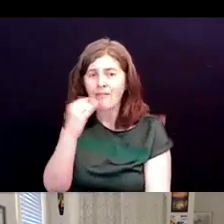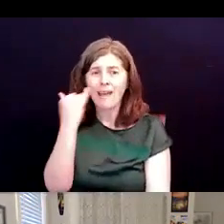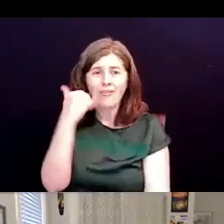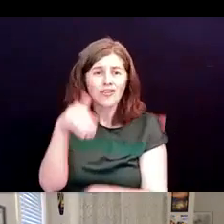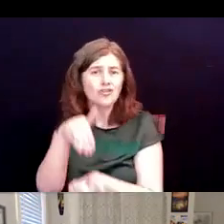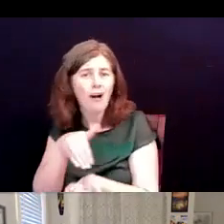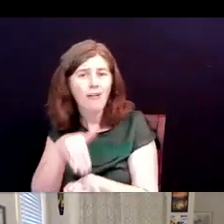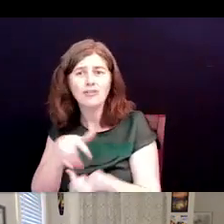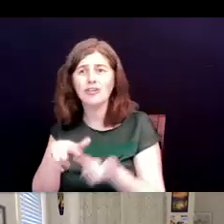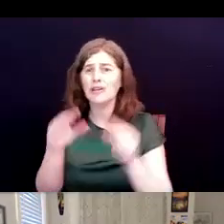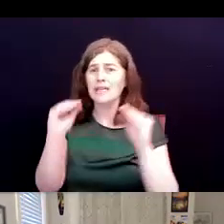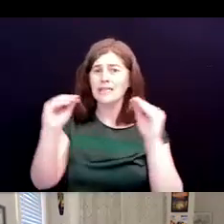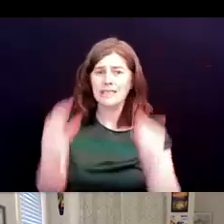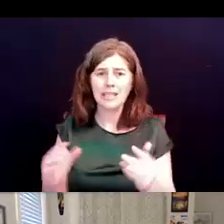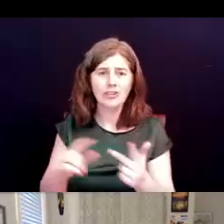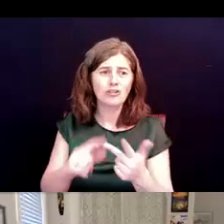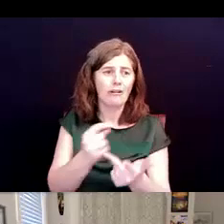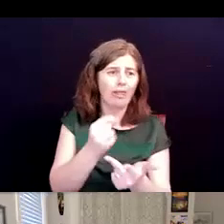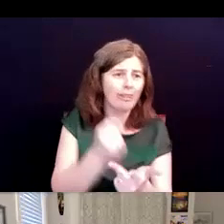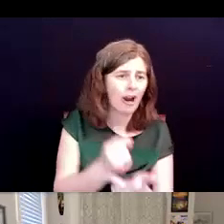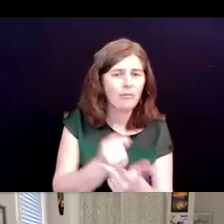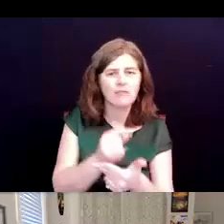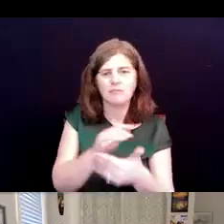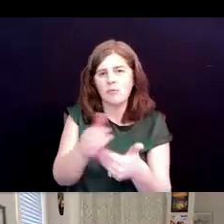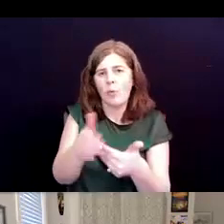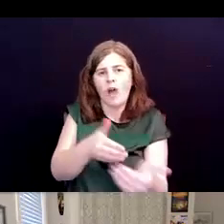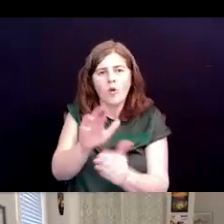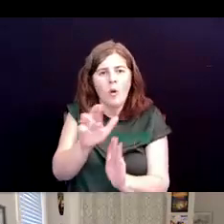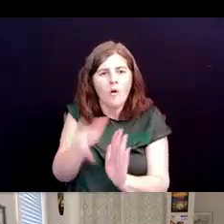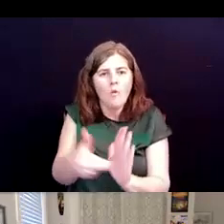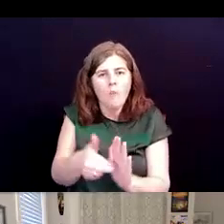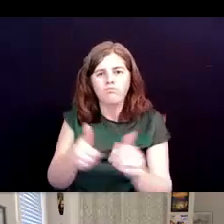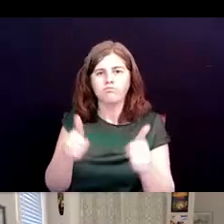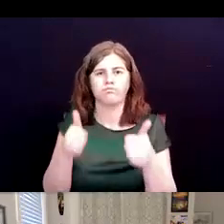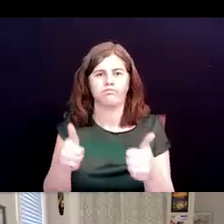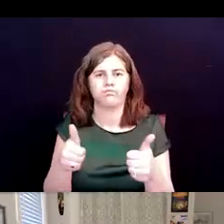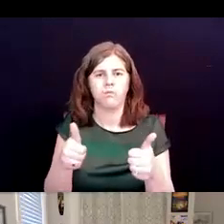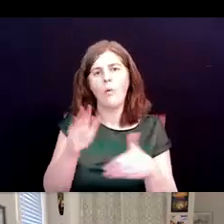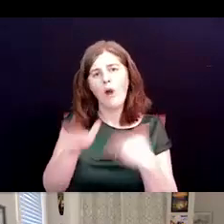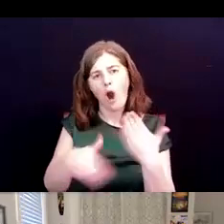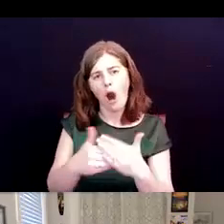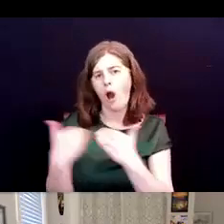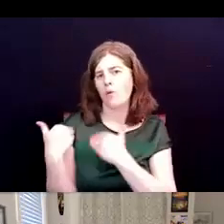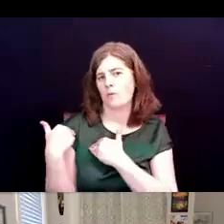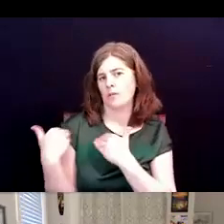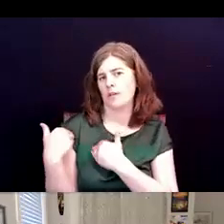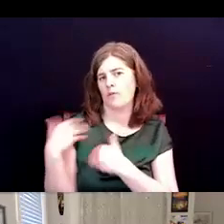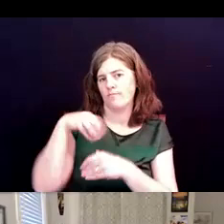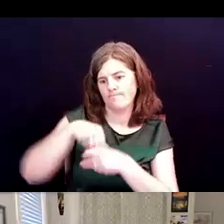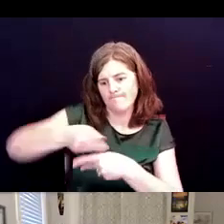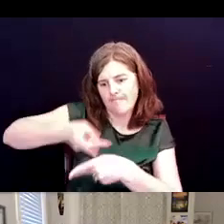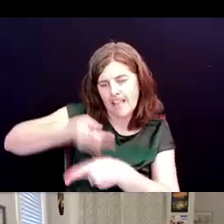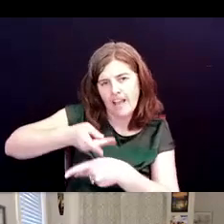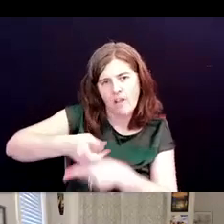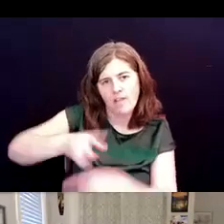you are a therapist, wherever walk of the team you're on, I think we all have a role to play. And so certainly knowing